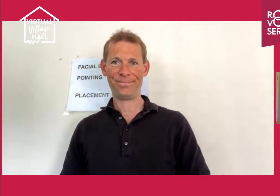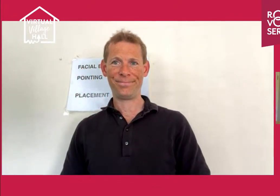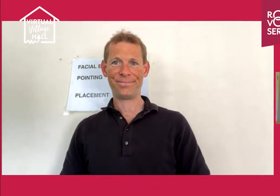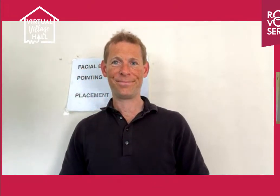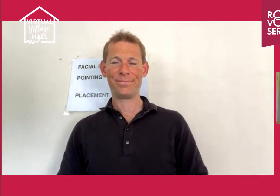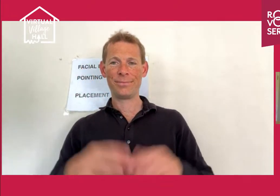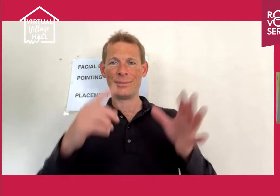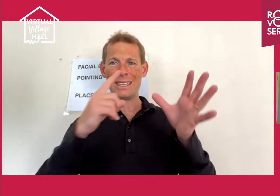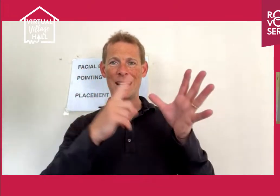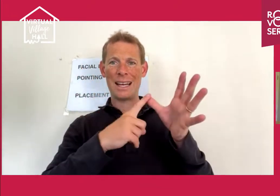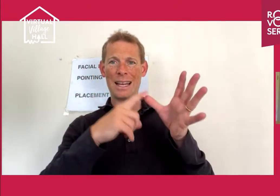1.